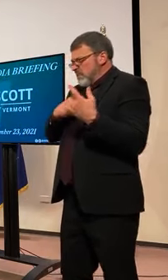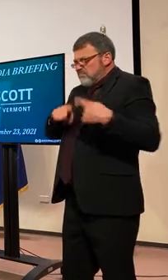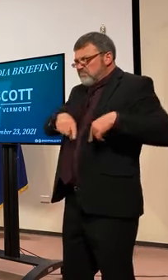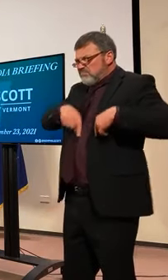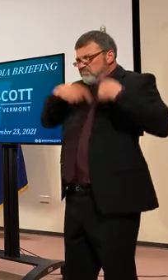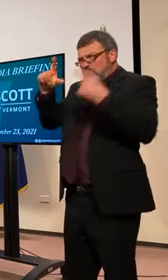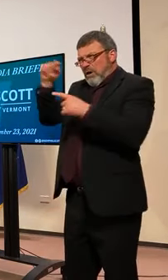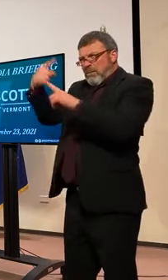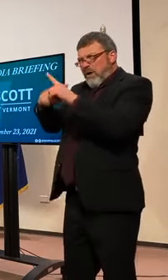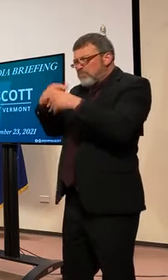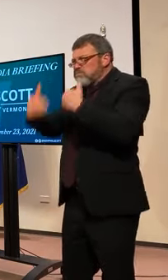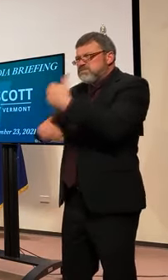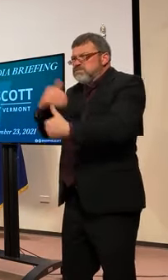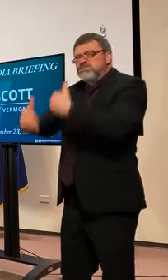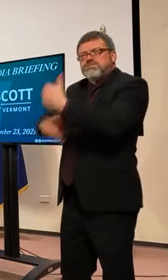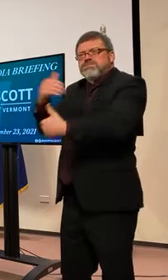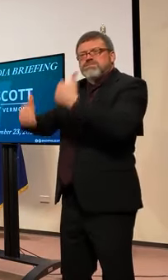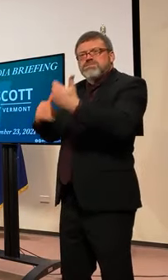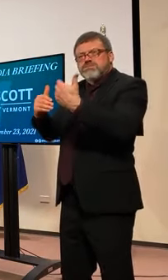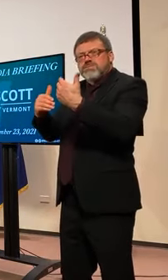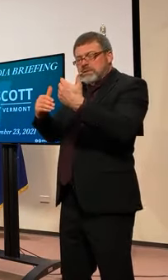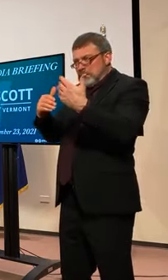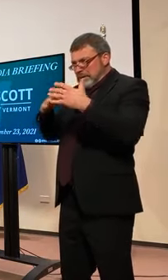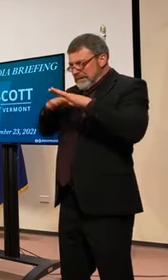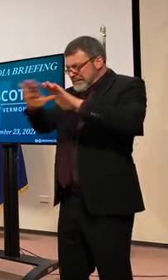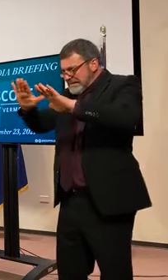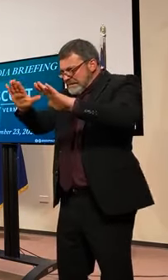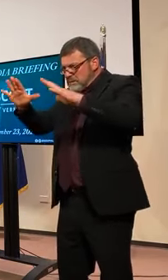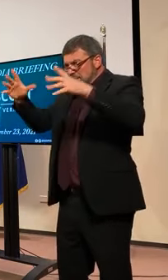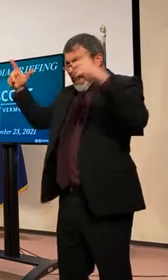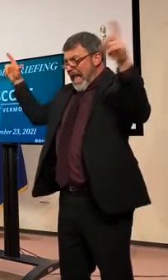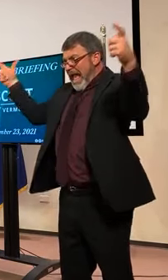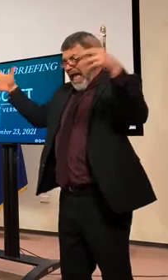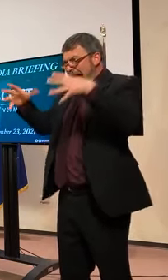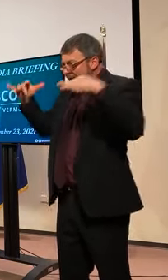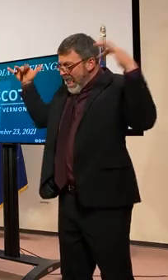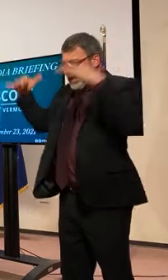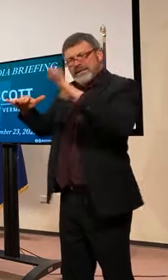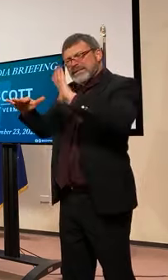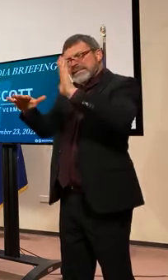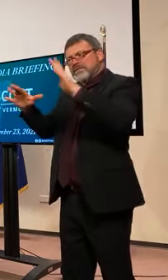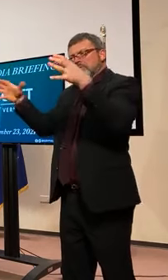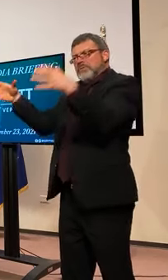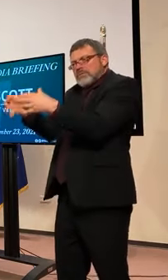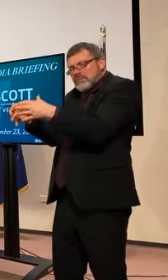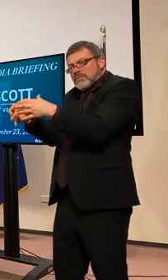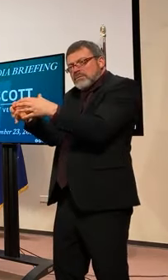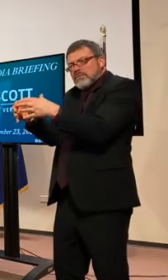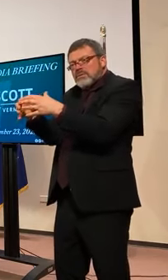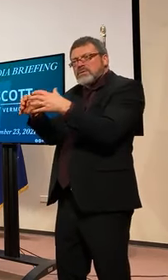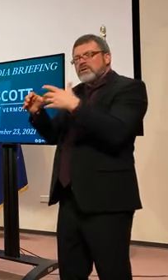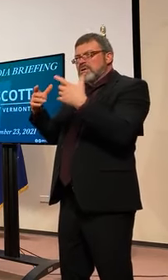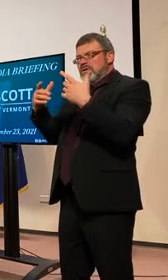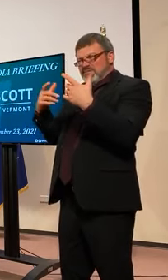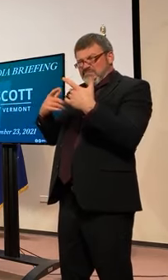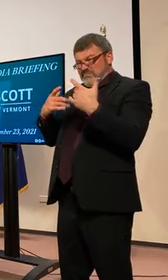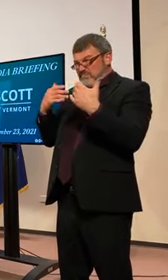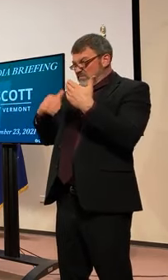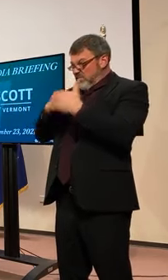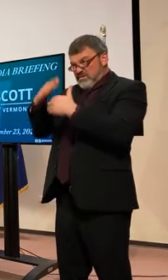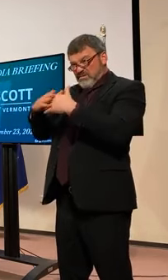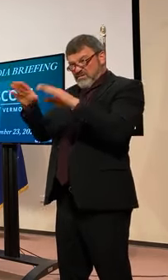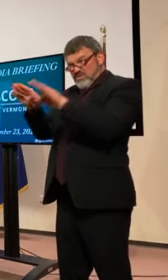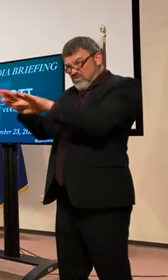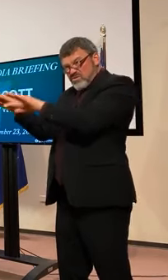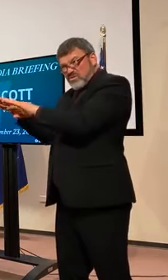reducing the size of gatherings, closing businesses, and so forth? So I don't know what else they mean other than that,